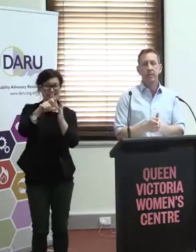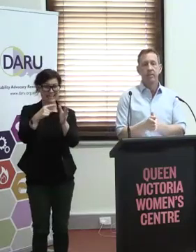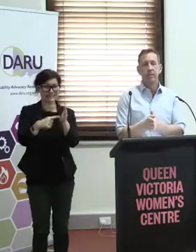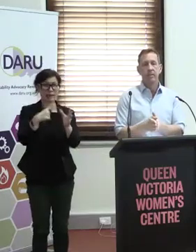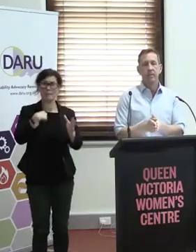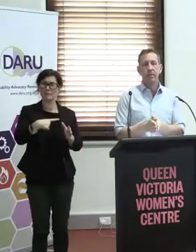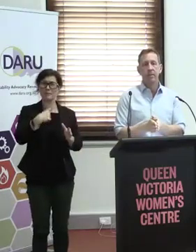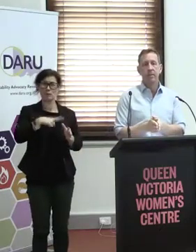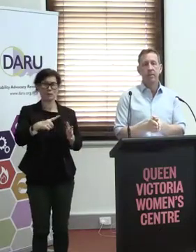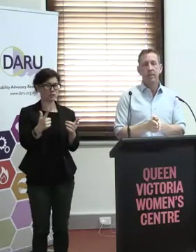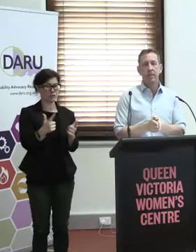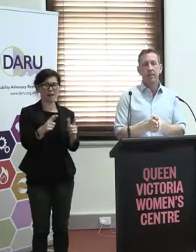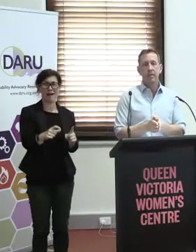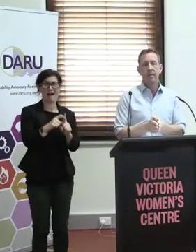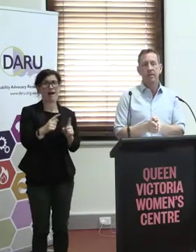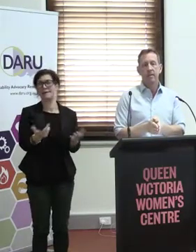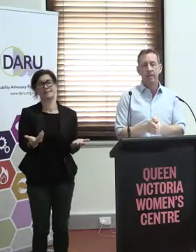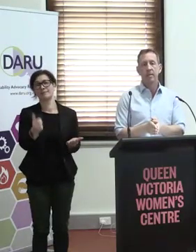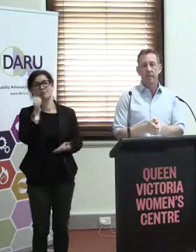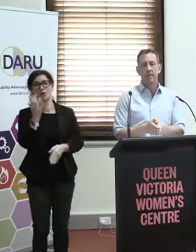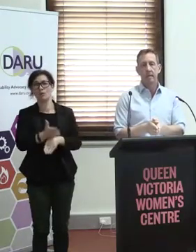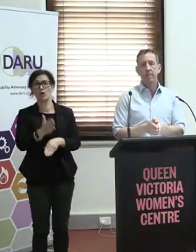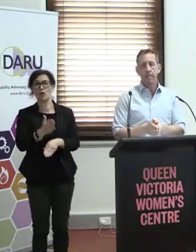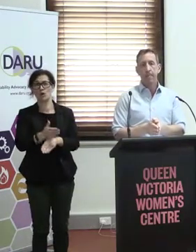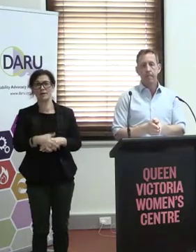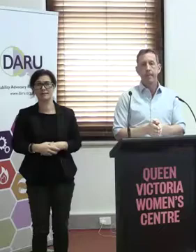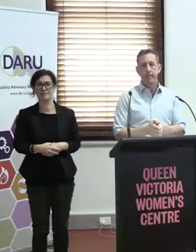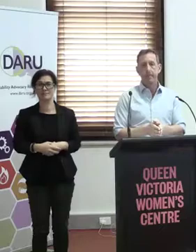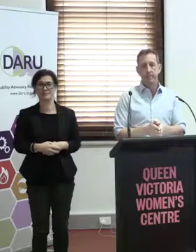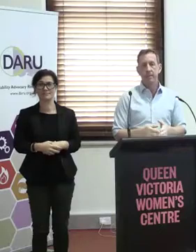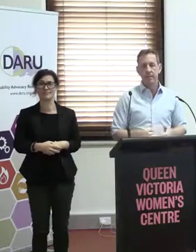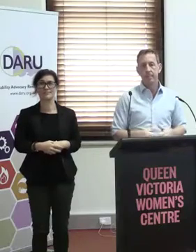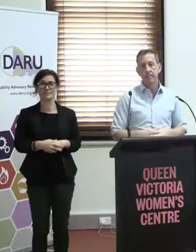also into the area of disability.